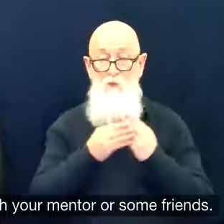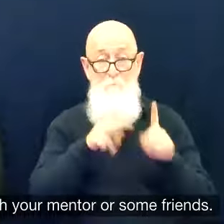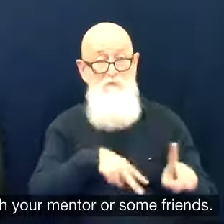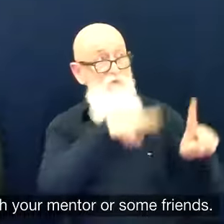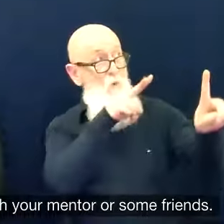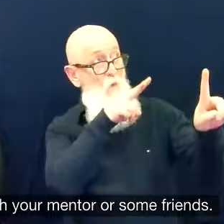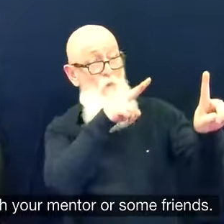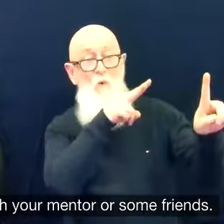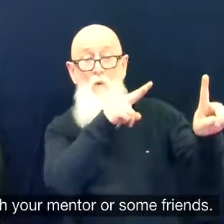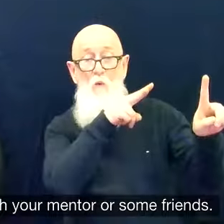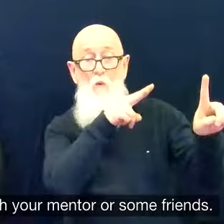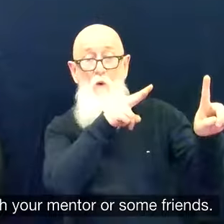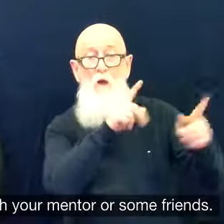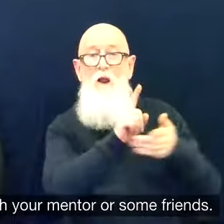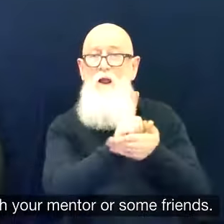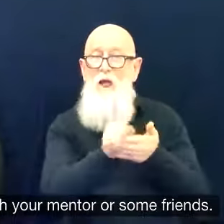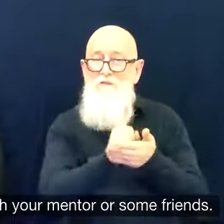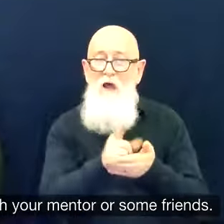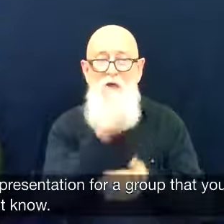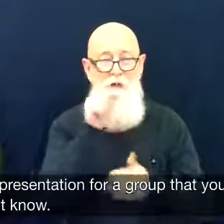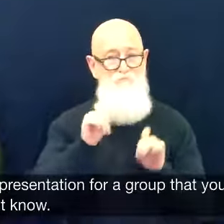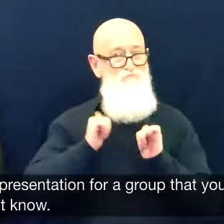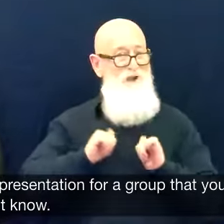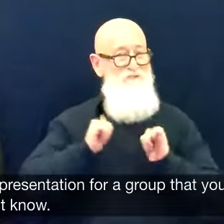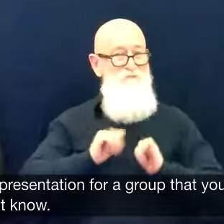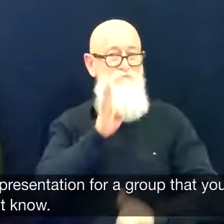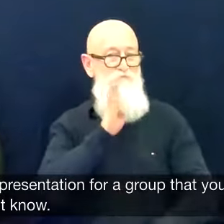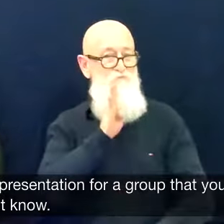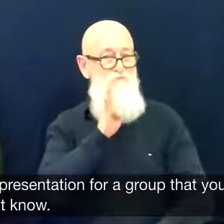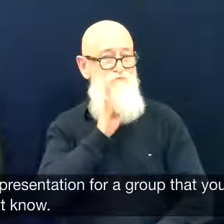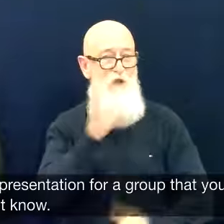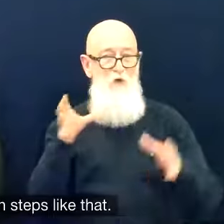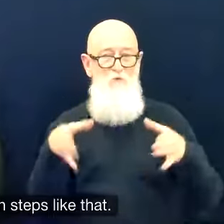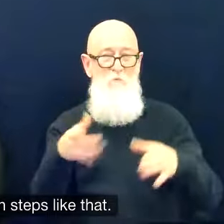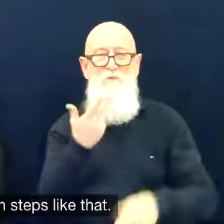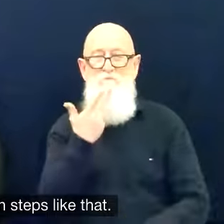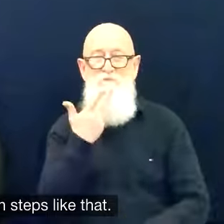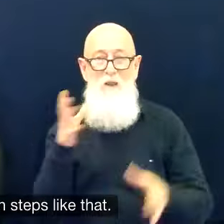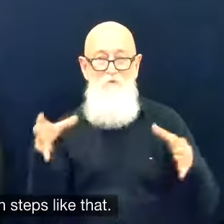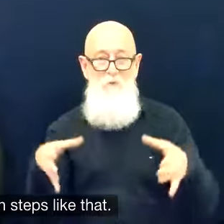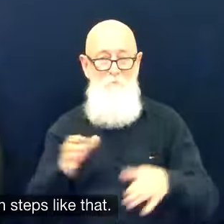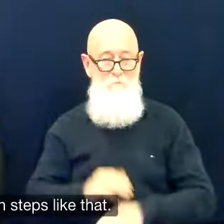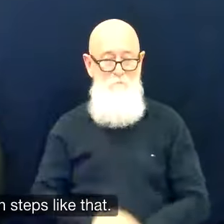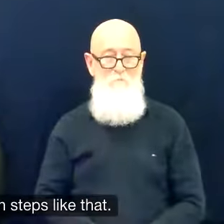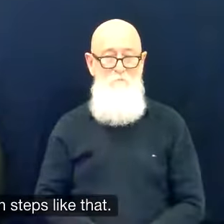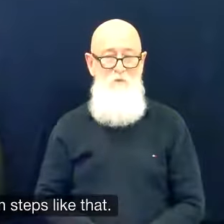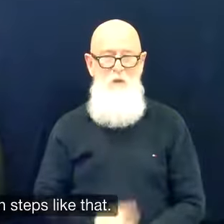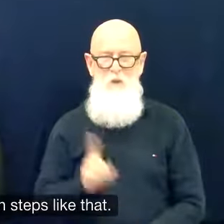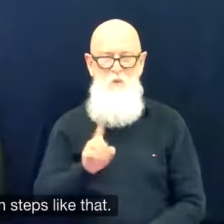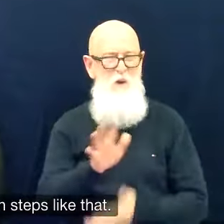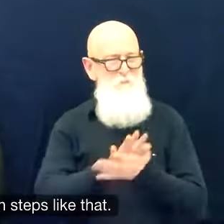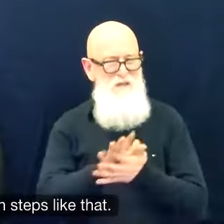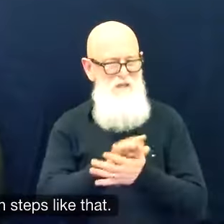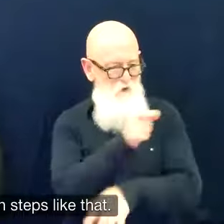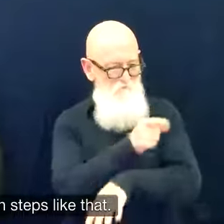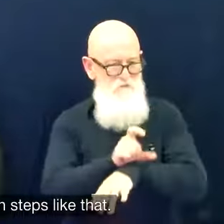a presentation for a group that you don't know. So building up in steps like that and checking what does confidence mean to you.